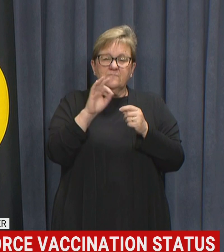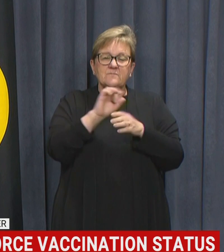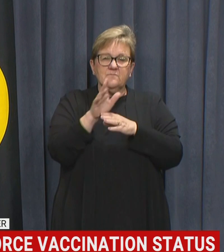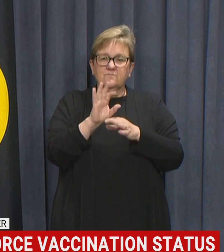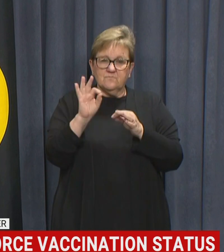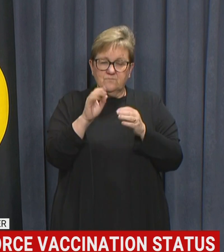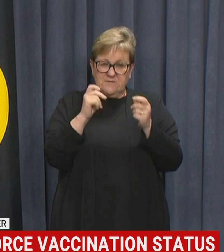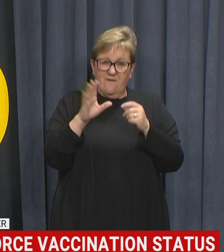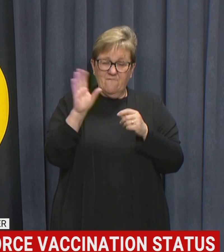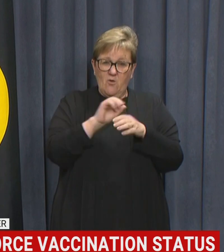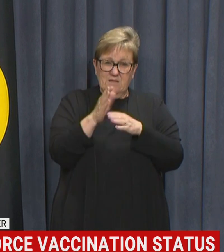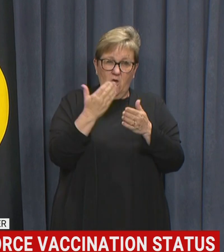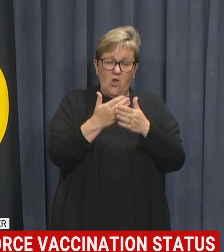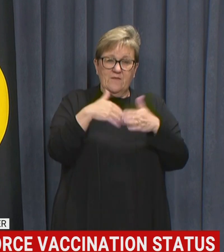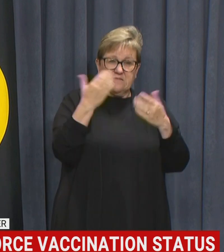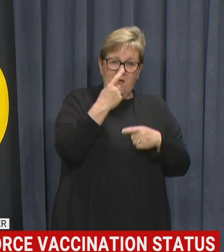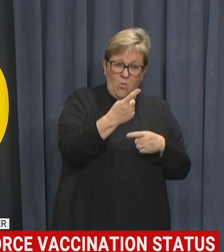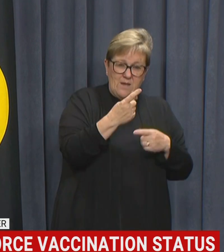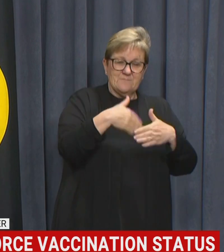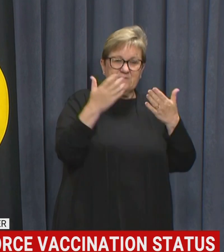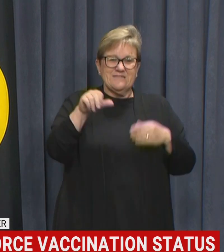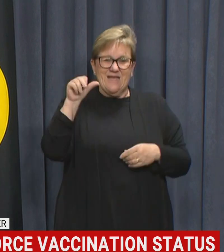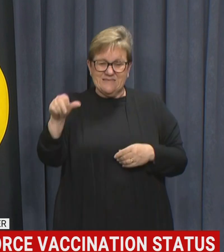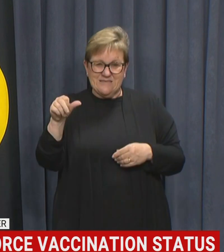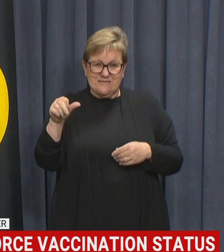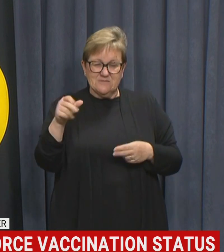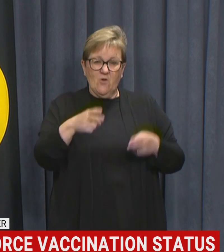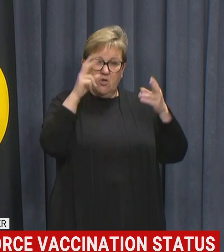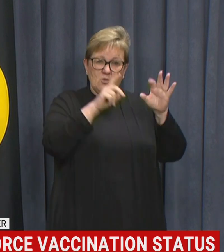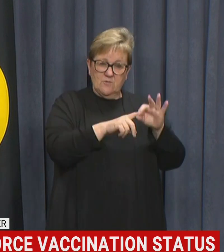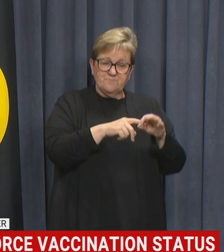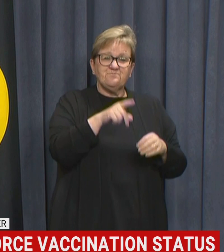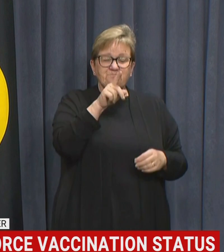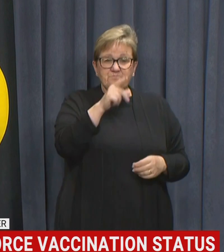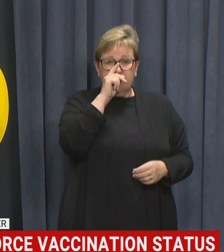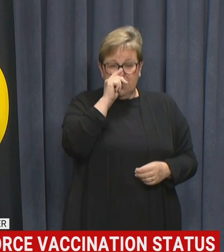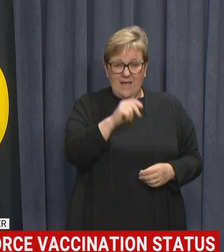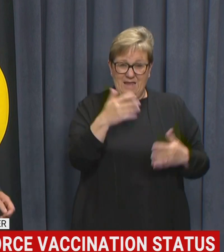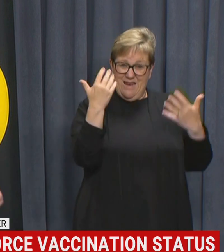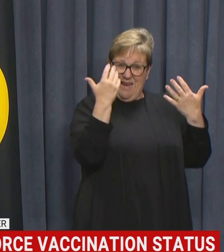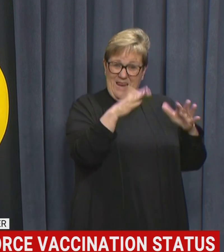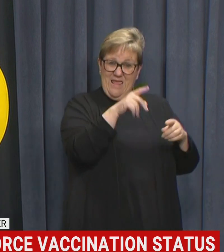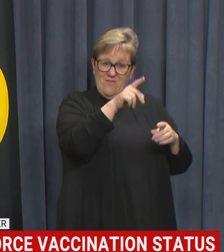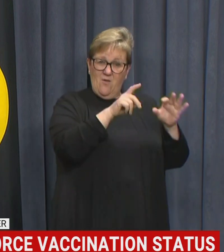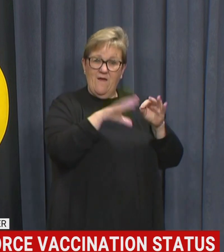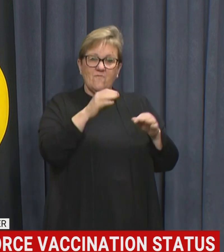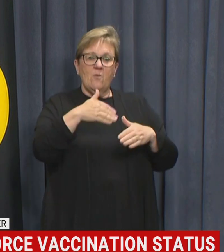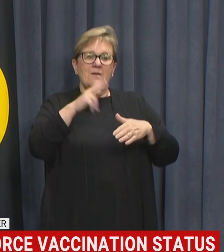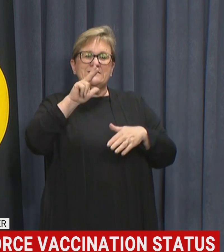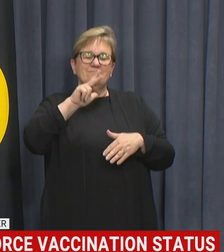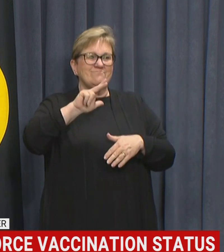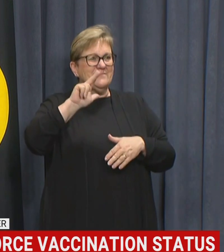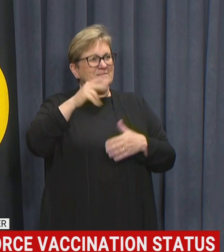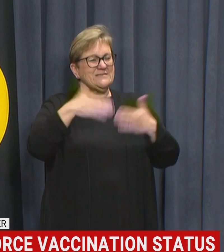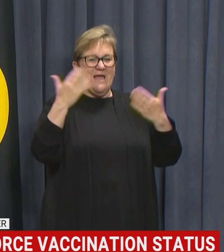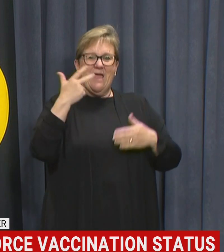PCR results from tests on days 1 and 6 of hotel quarantine will be able to leave hotel quarantine from day 8 if